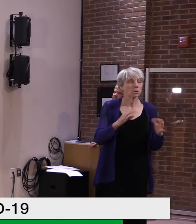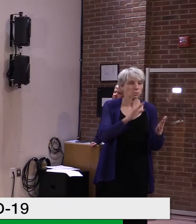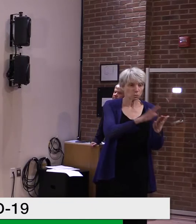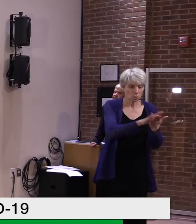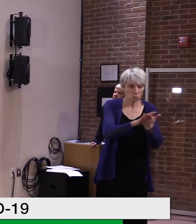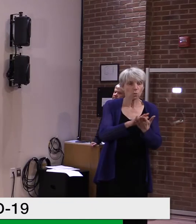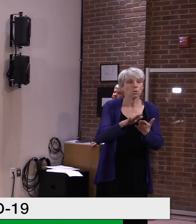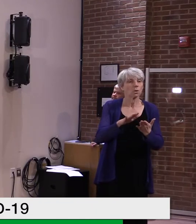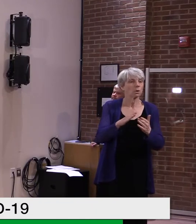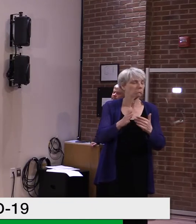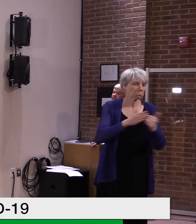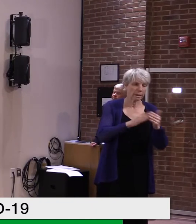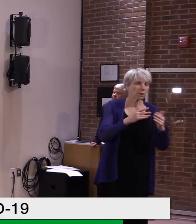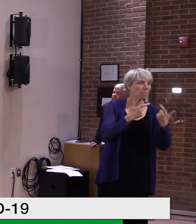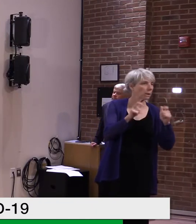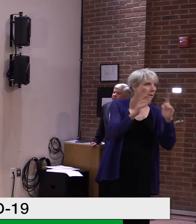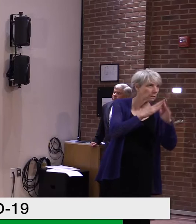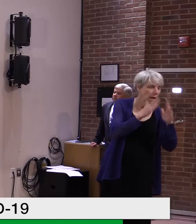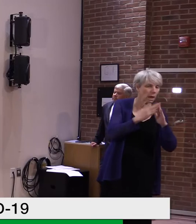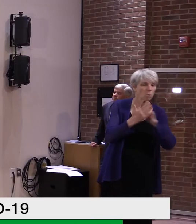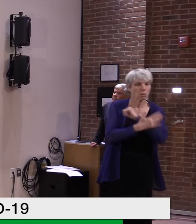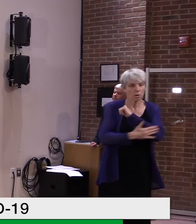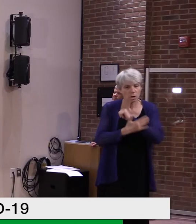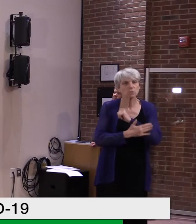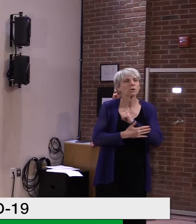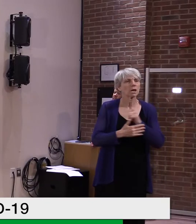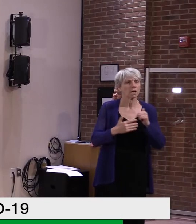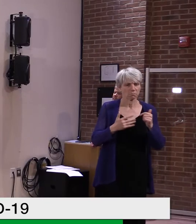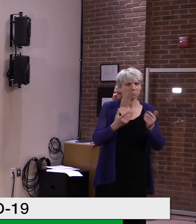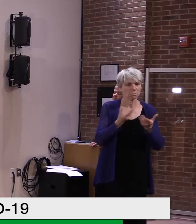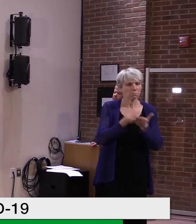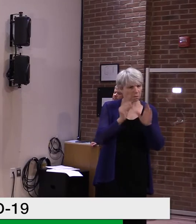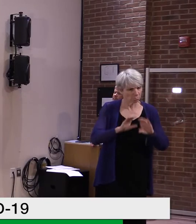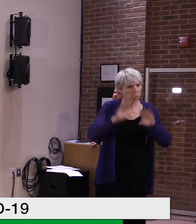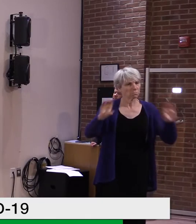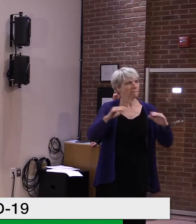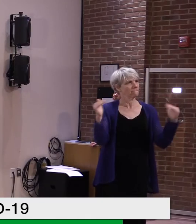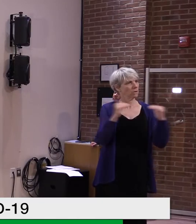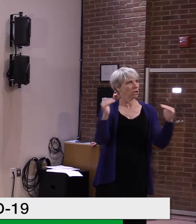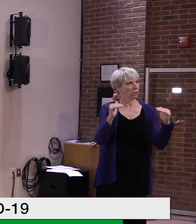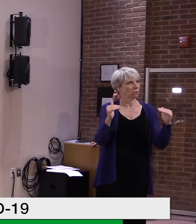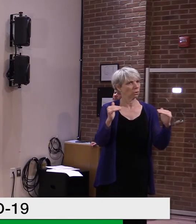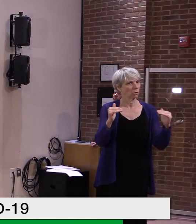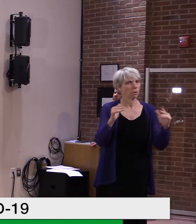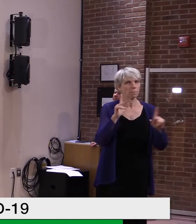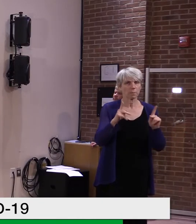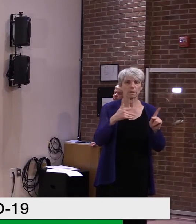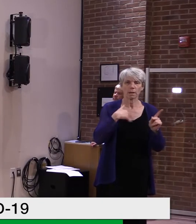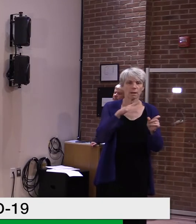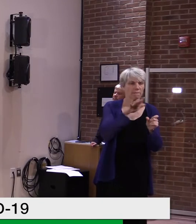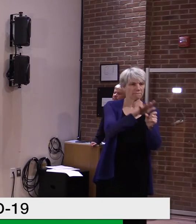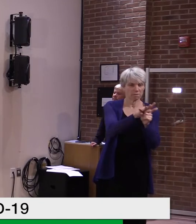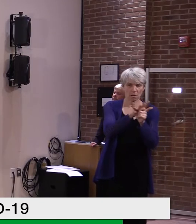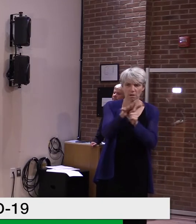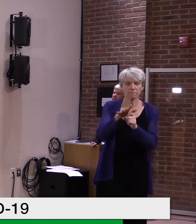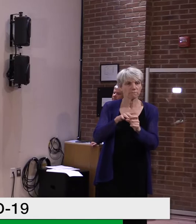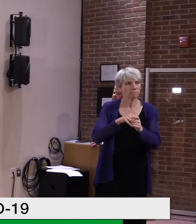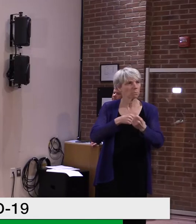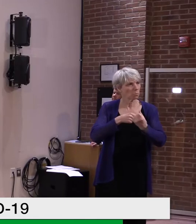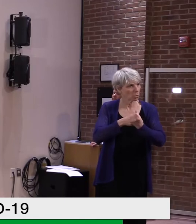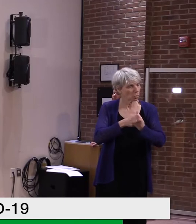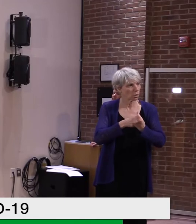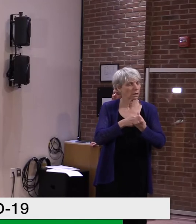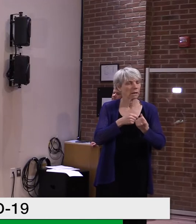in the rural sections of Vermont, I think is important so that everyone's getting an equal and